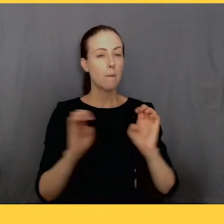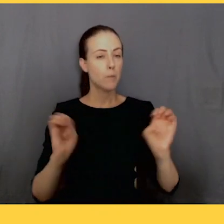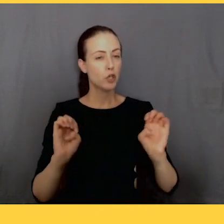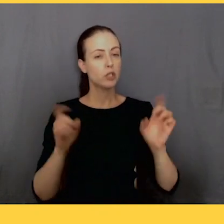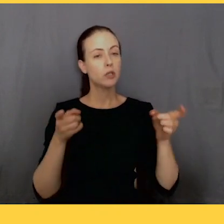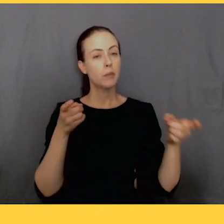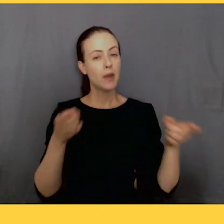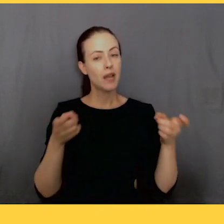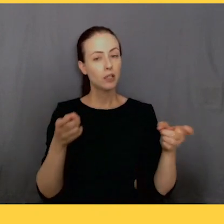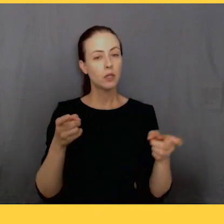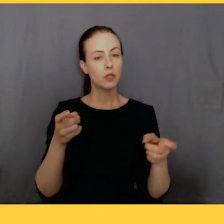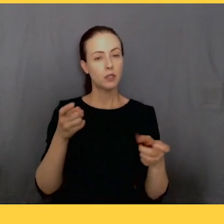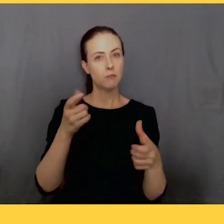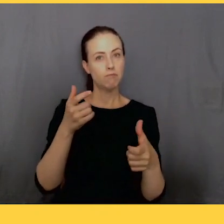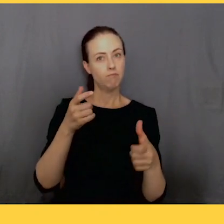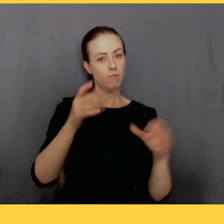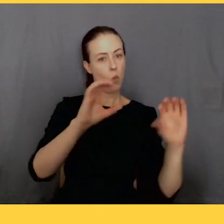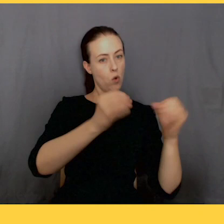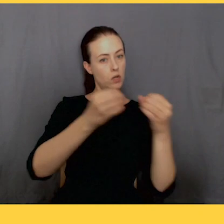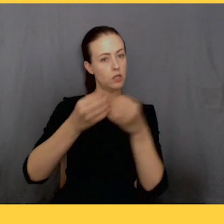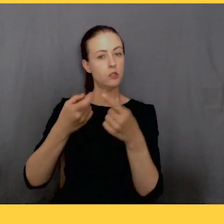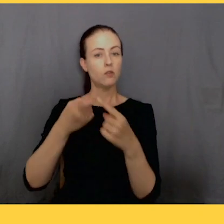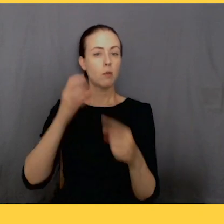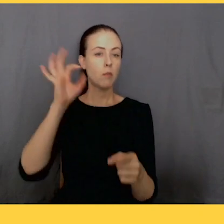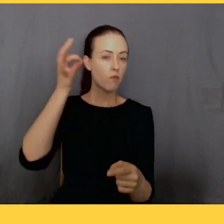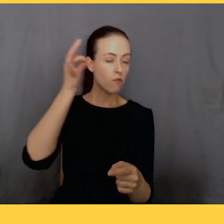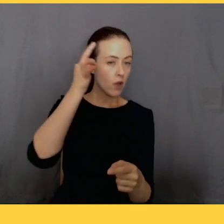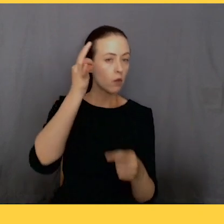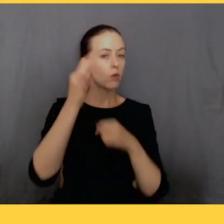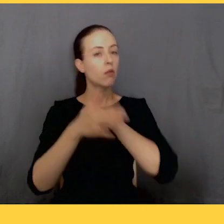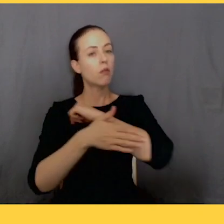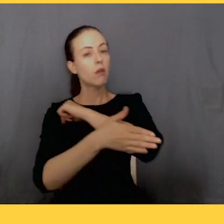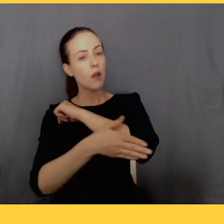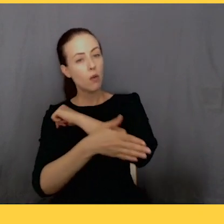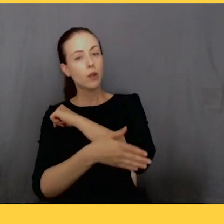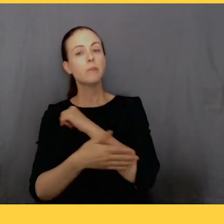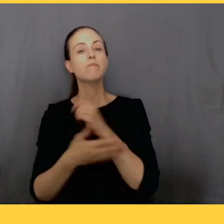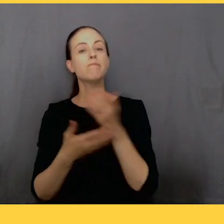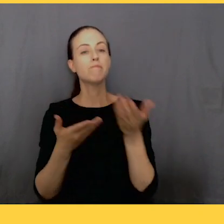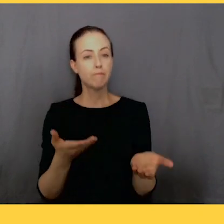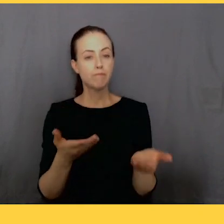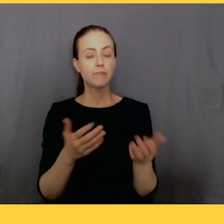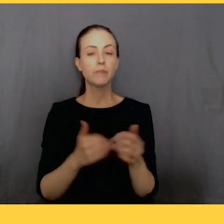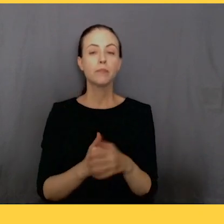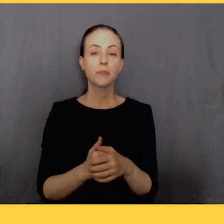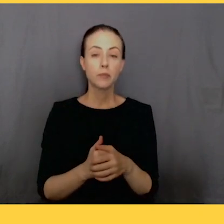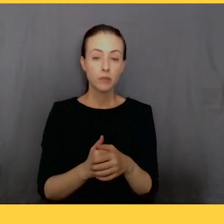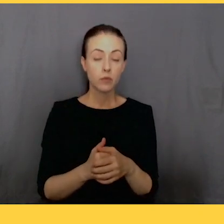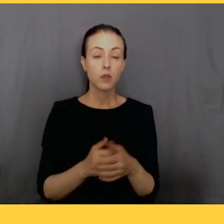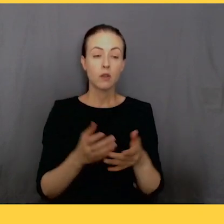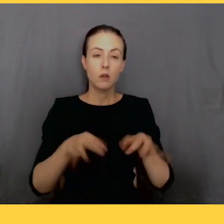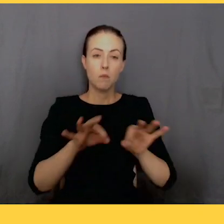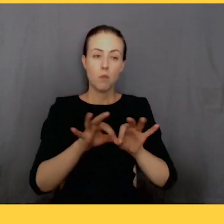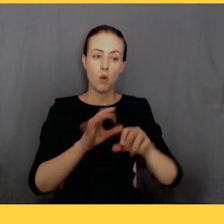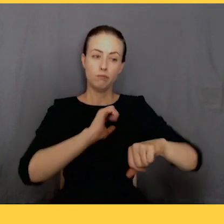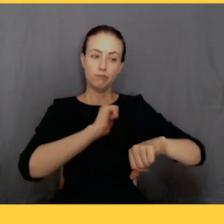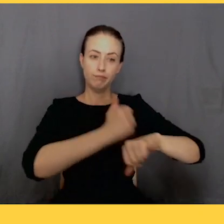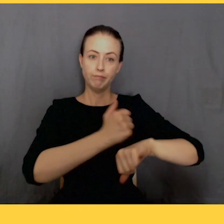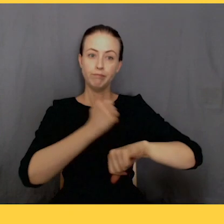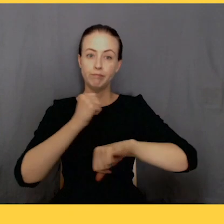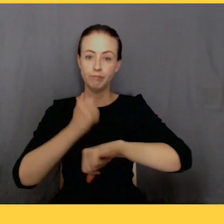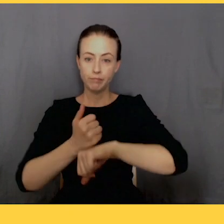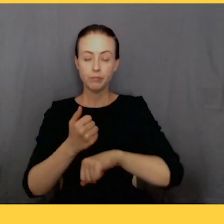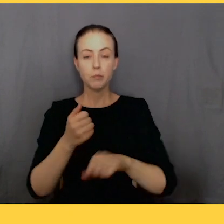ensure preparedness and contingency planning measurements are in place for critical infrastructure